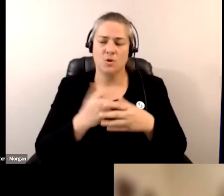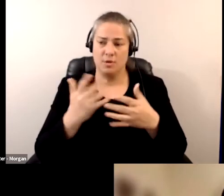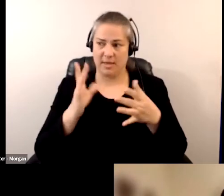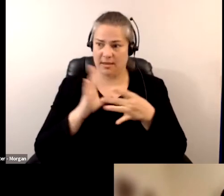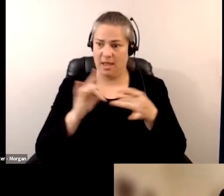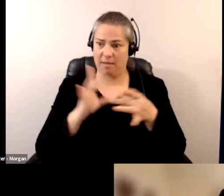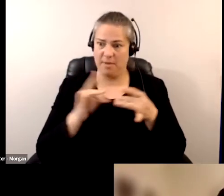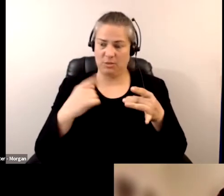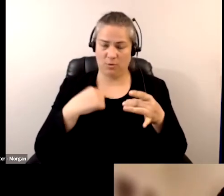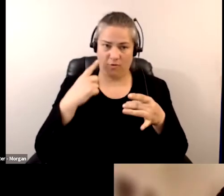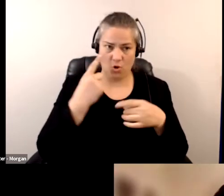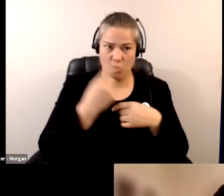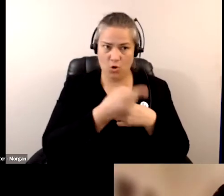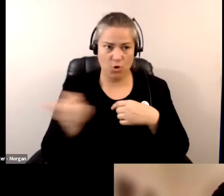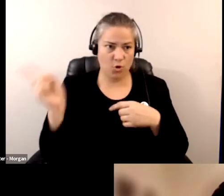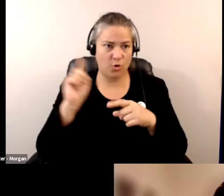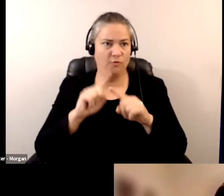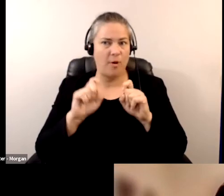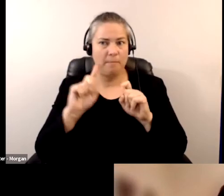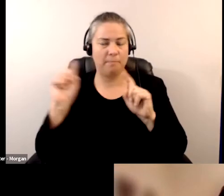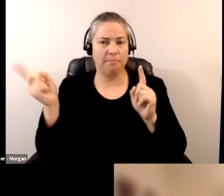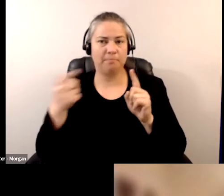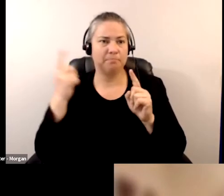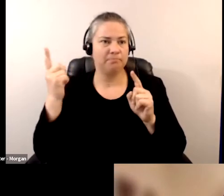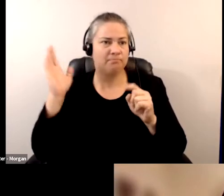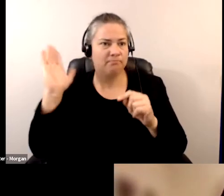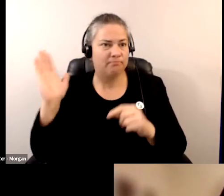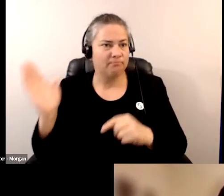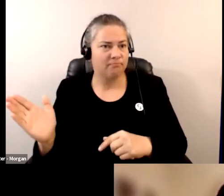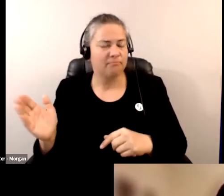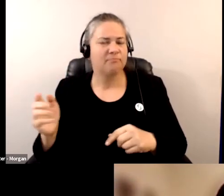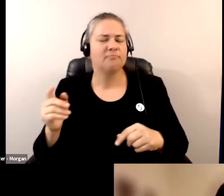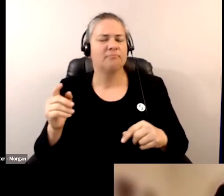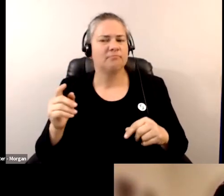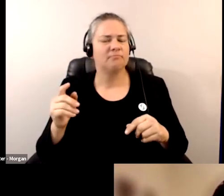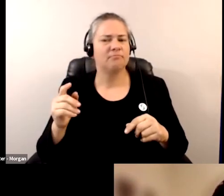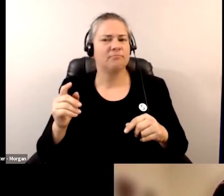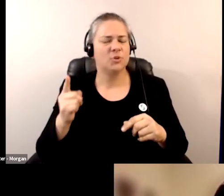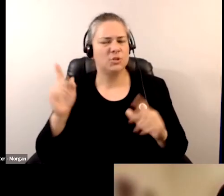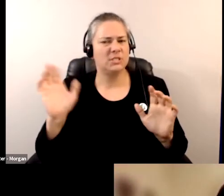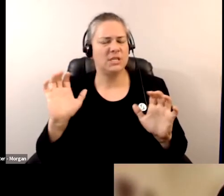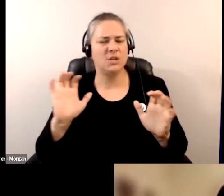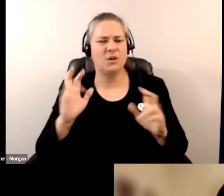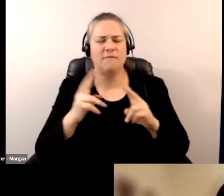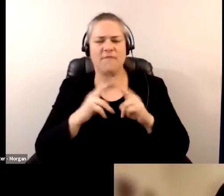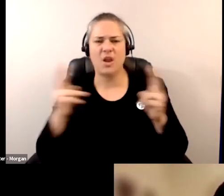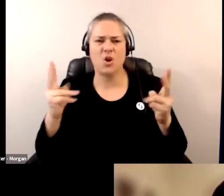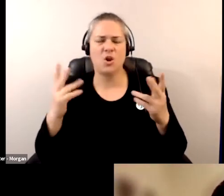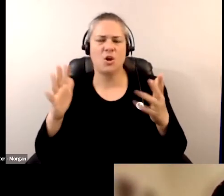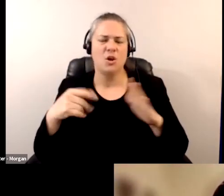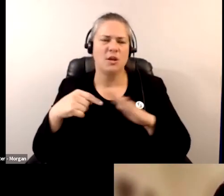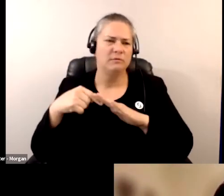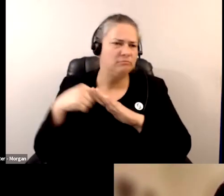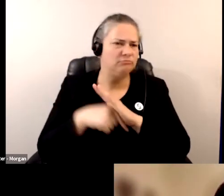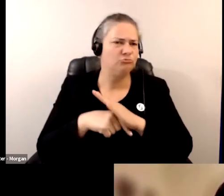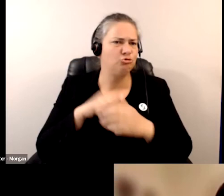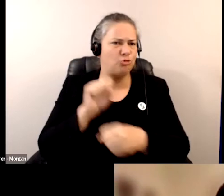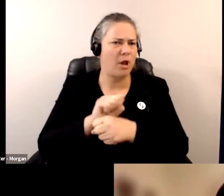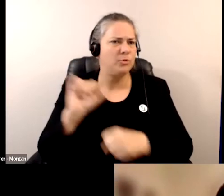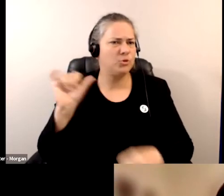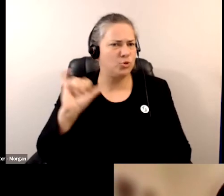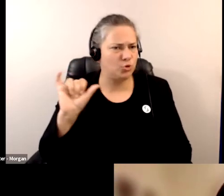from the commentators, you did a very thorough job as well in